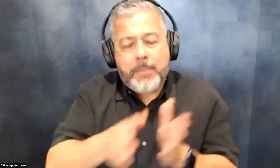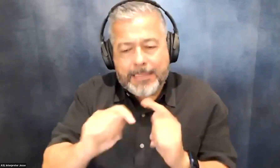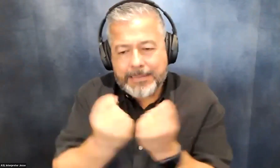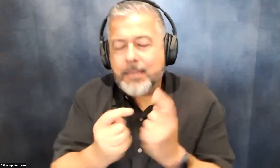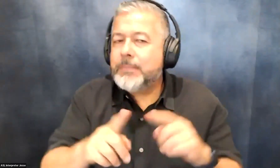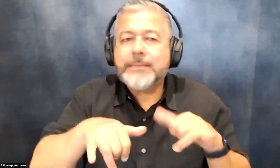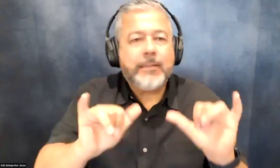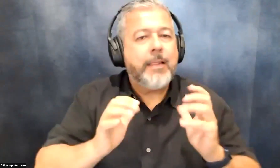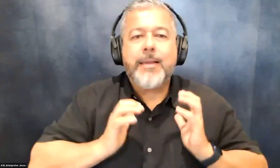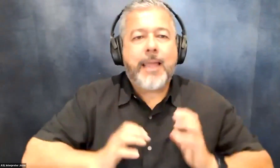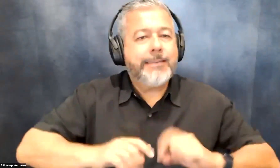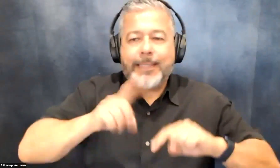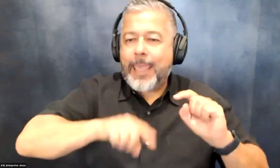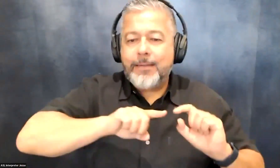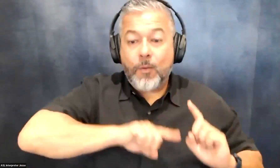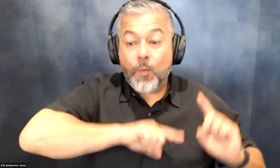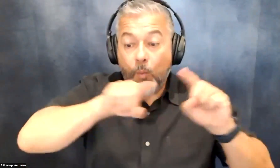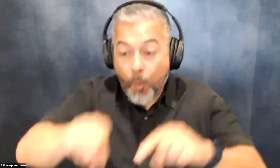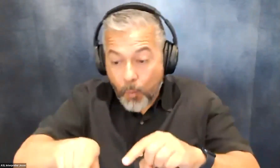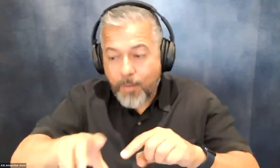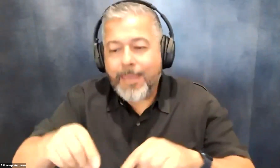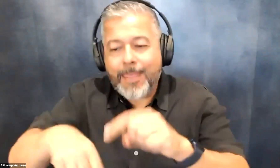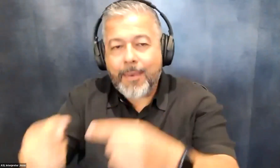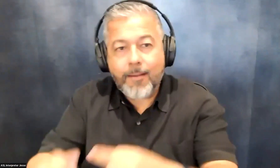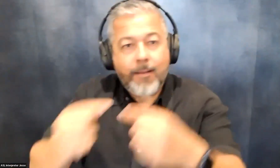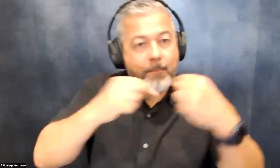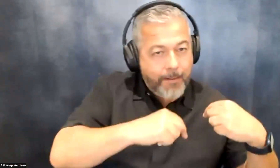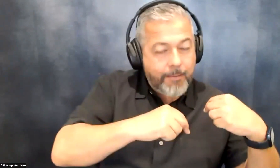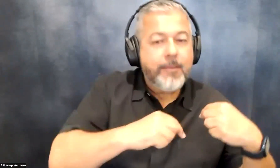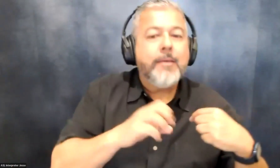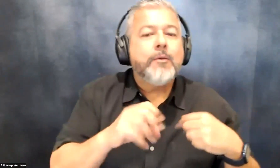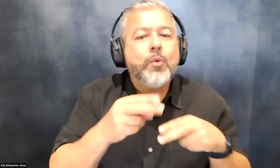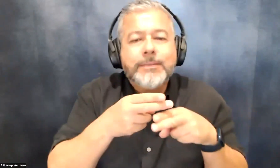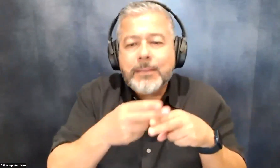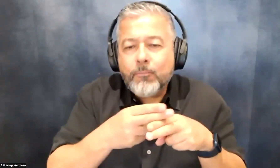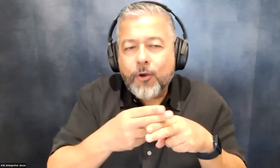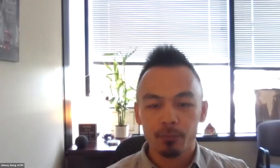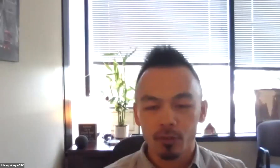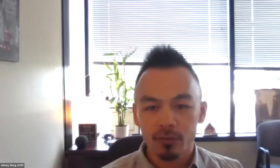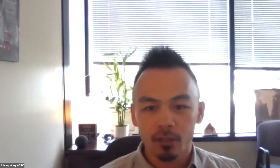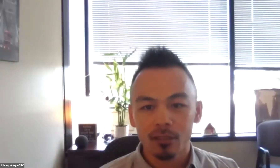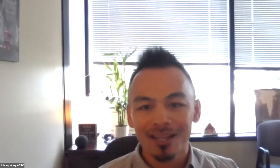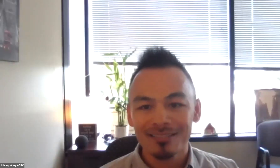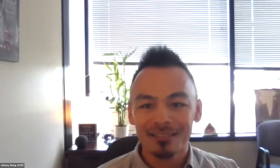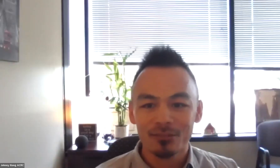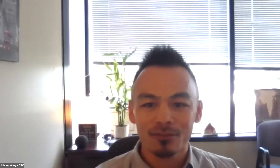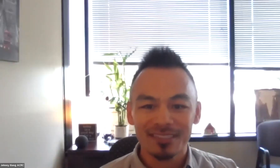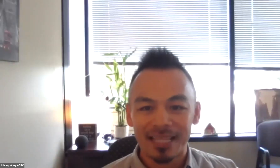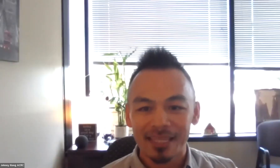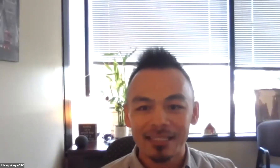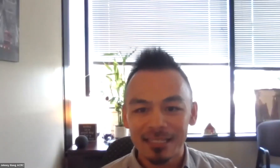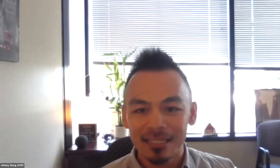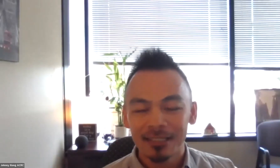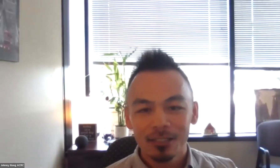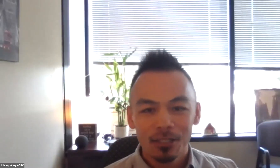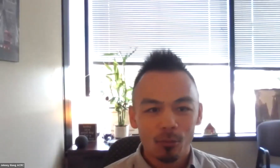get to and from. And so with that, in the interim, as a temporary service to provide support to our clients to get the services